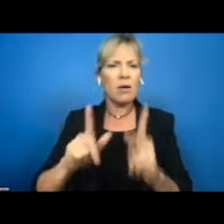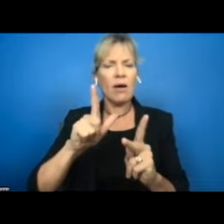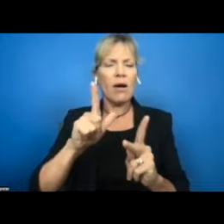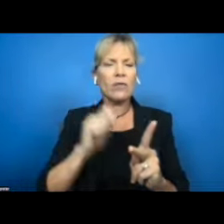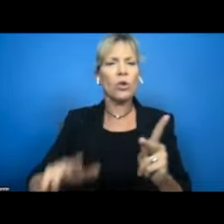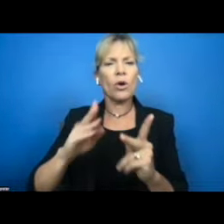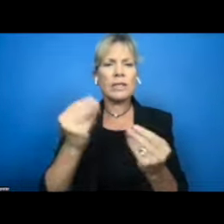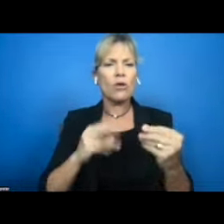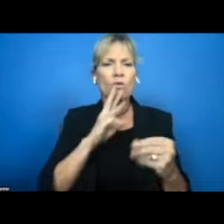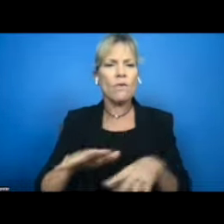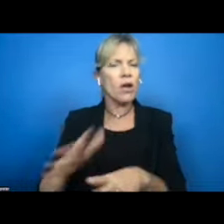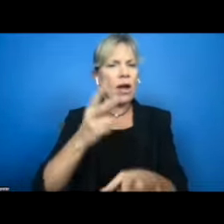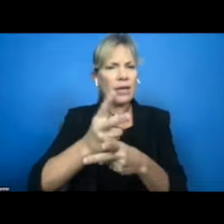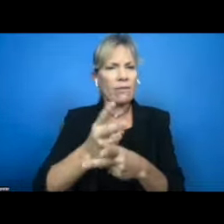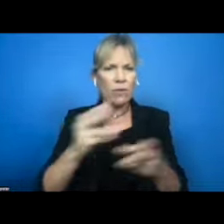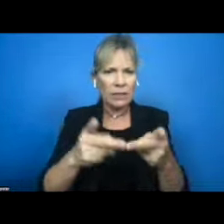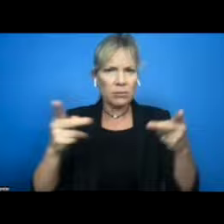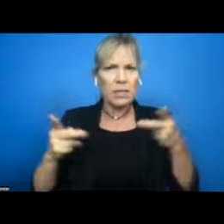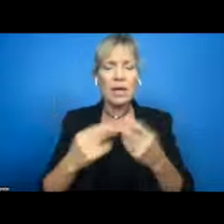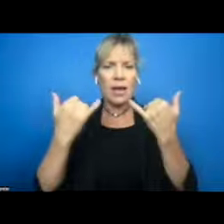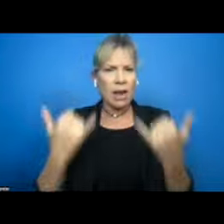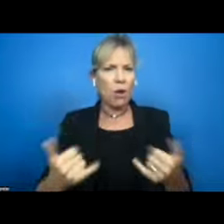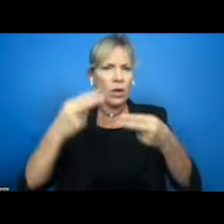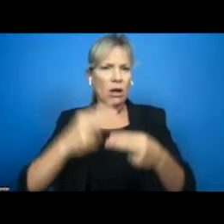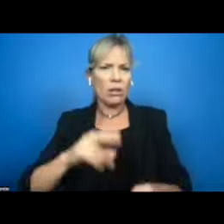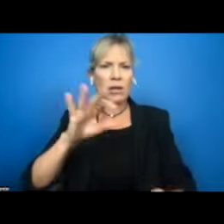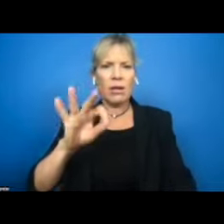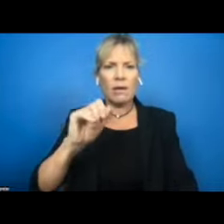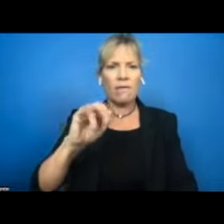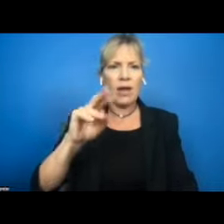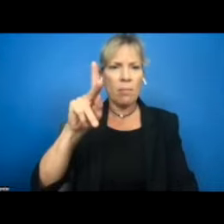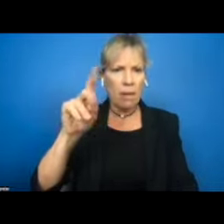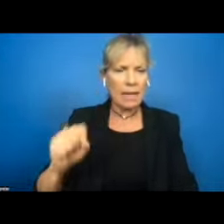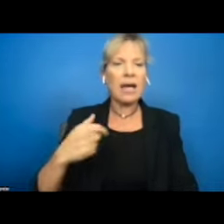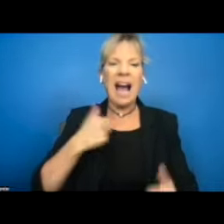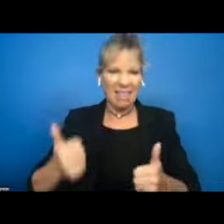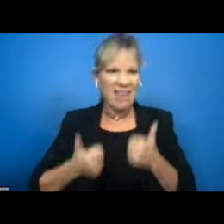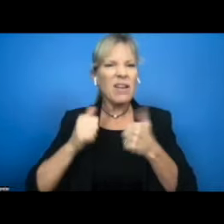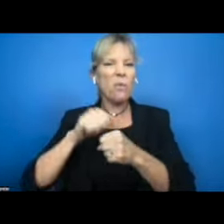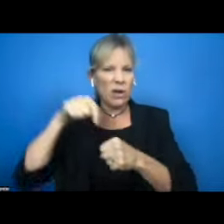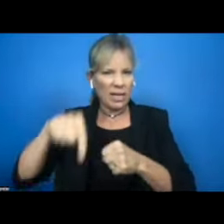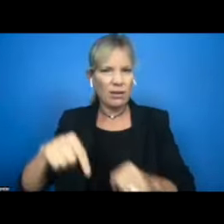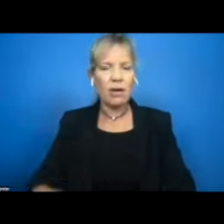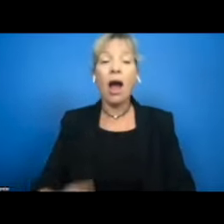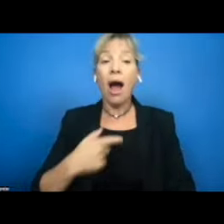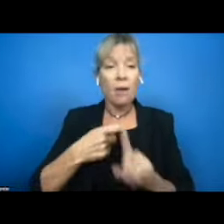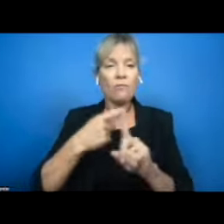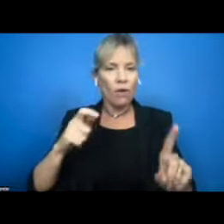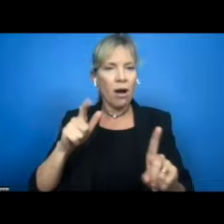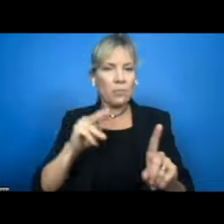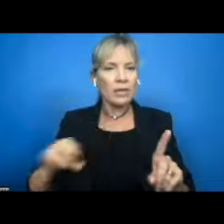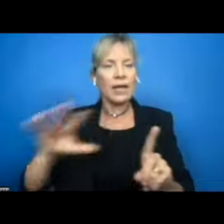River have cared for this place and now known as Fairbanks, where I live and I work. I am from the land